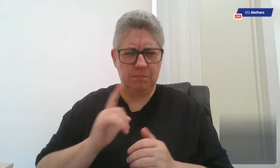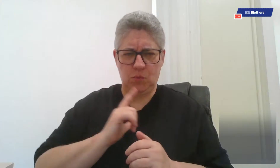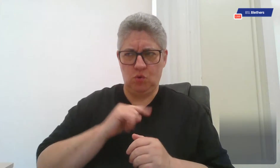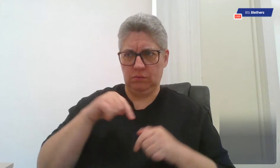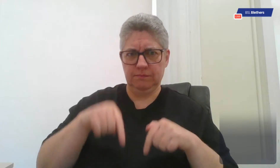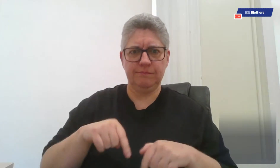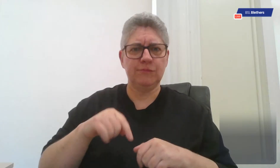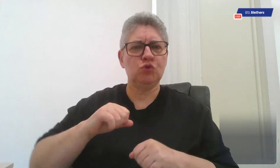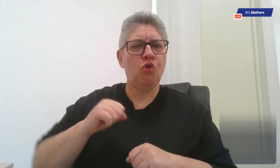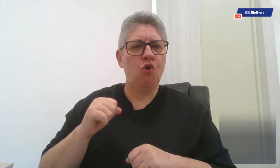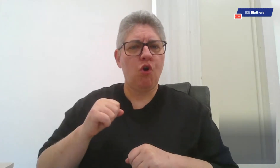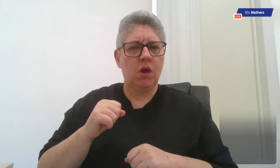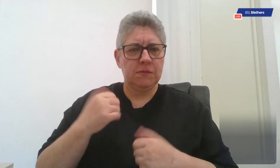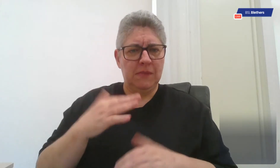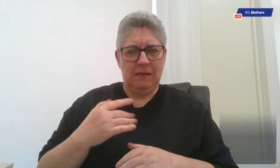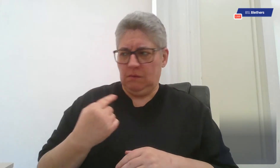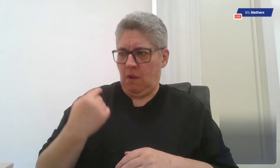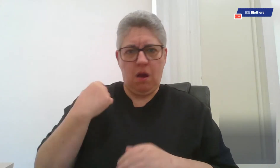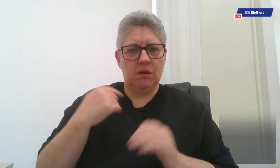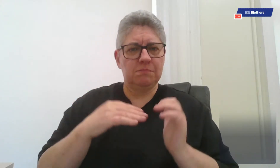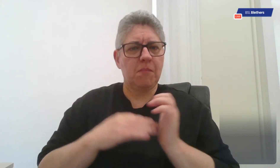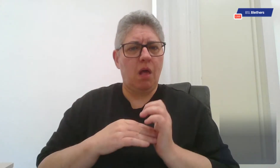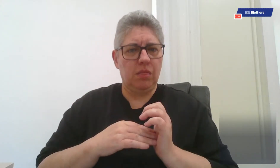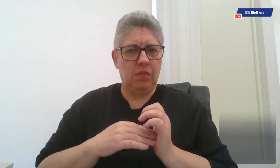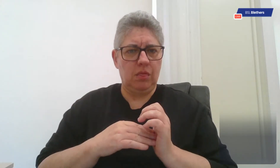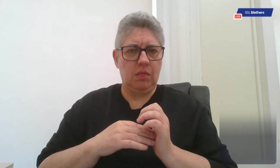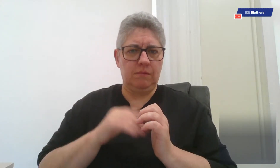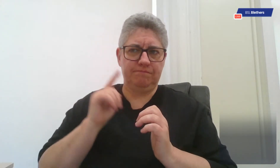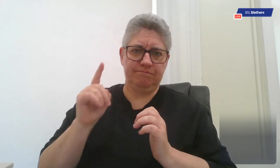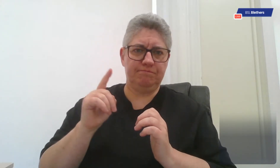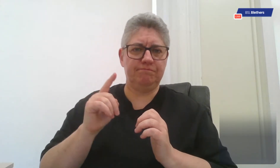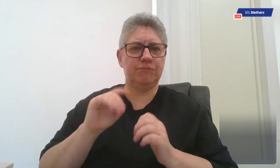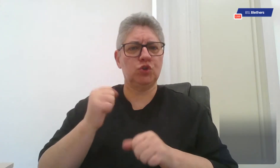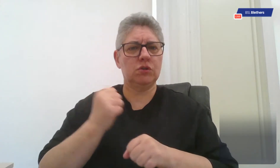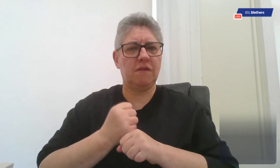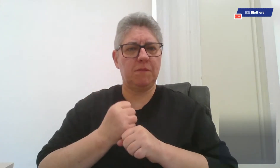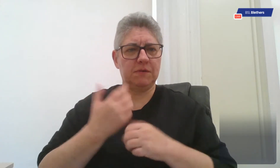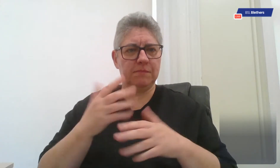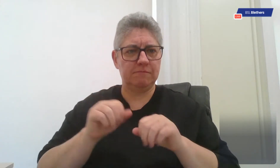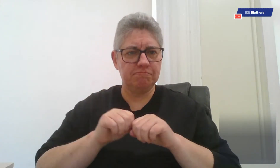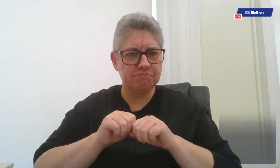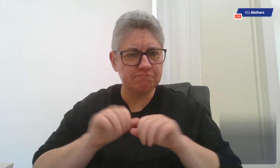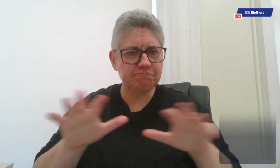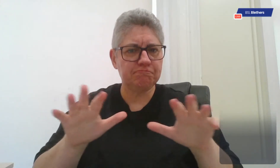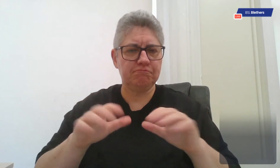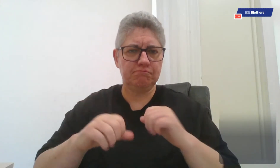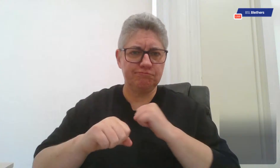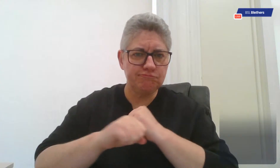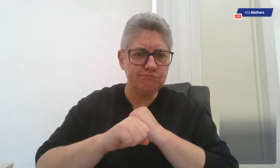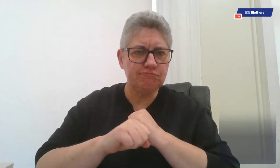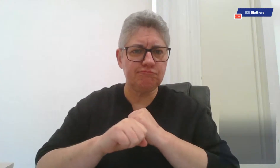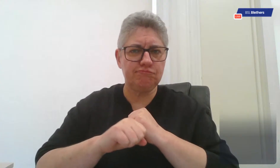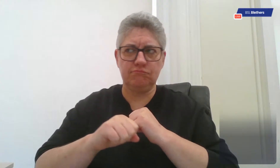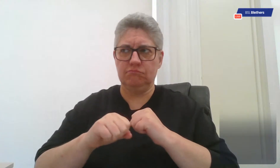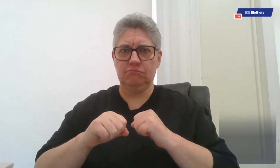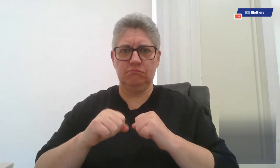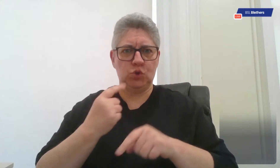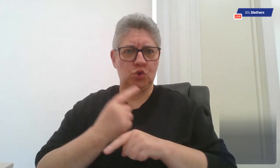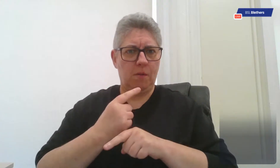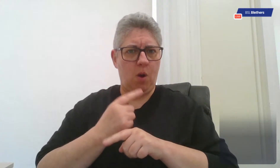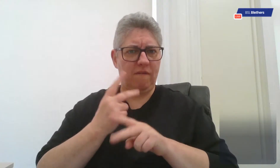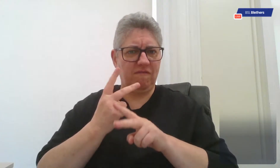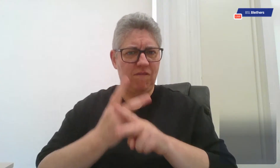And we're looking at that topic in this episode particularly because last month the